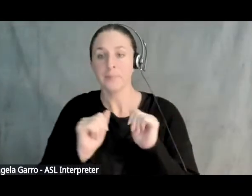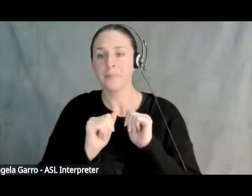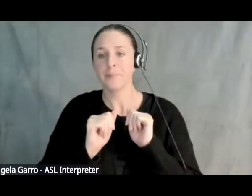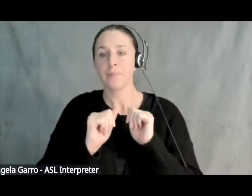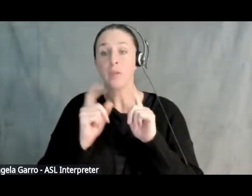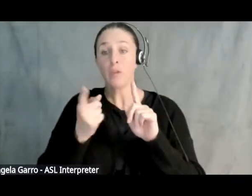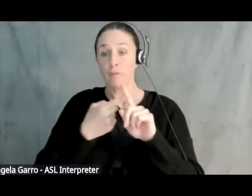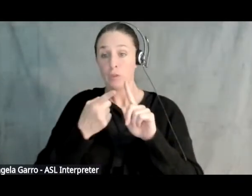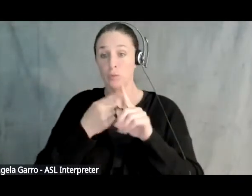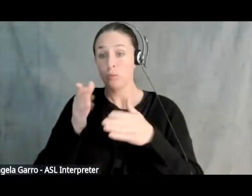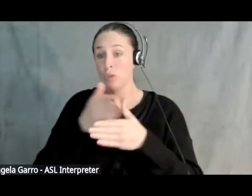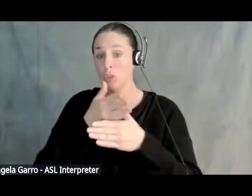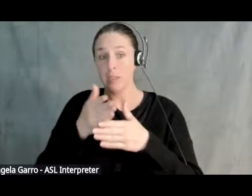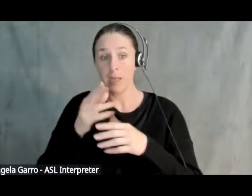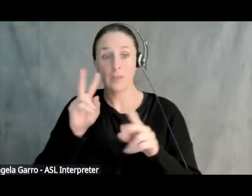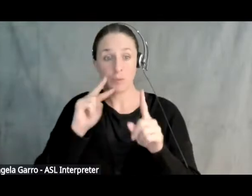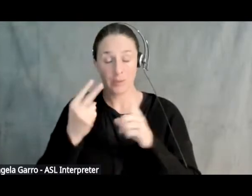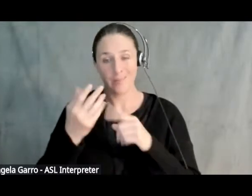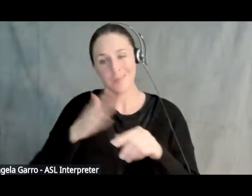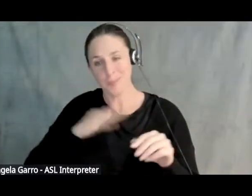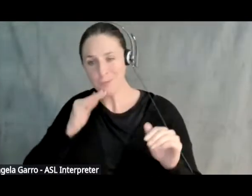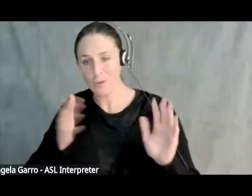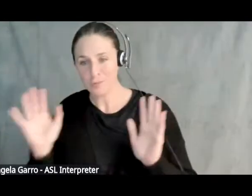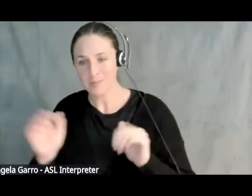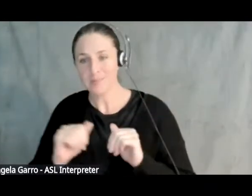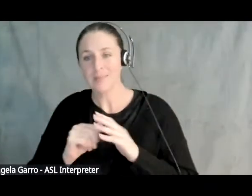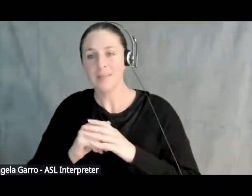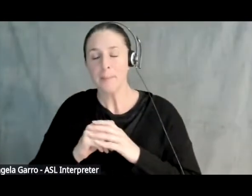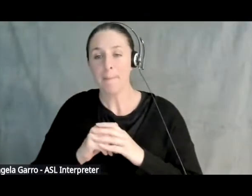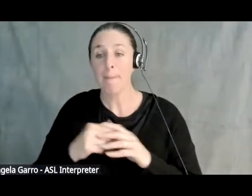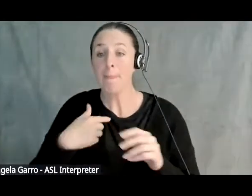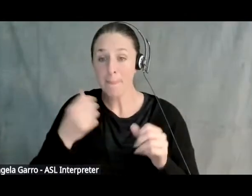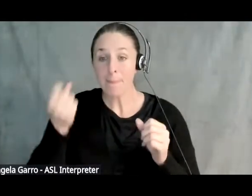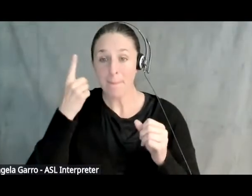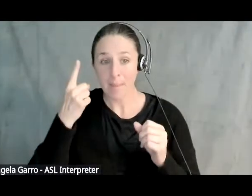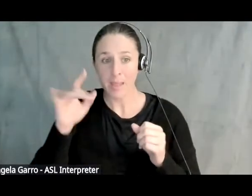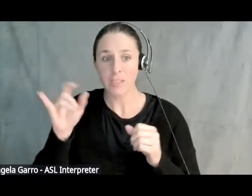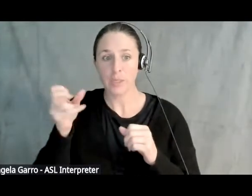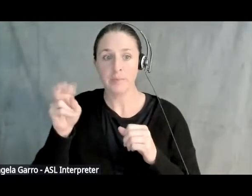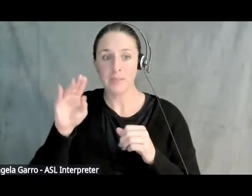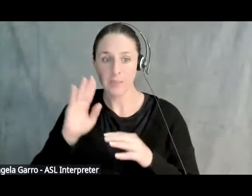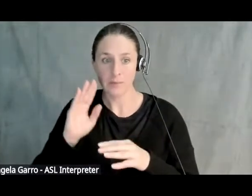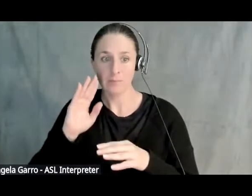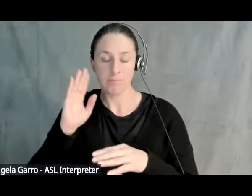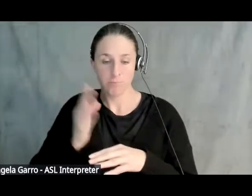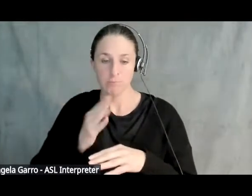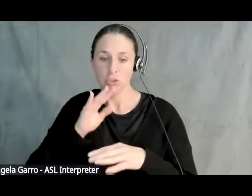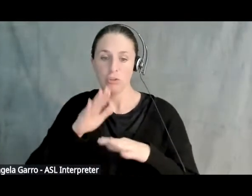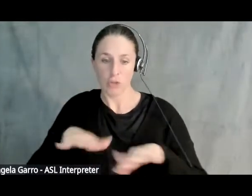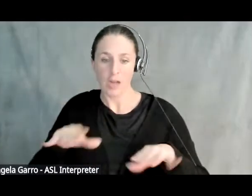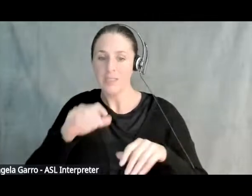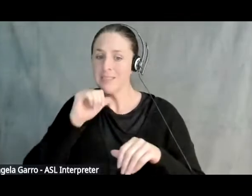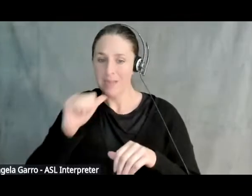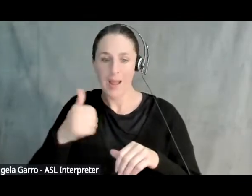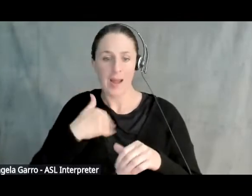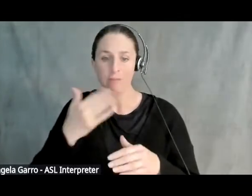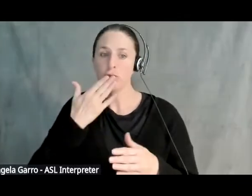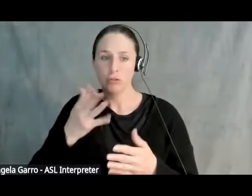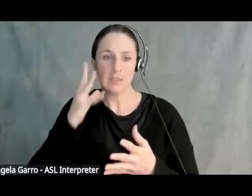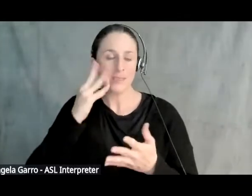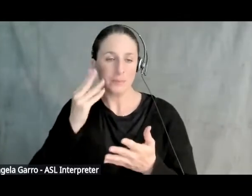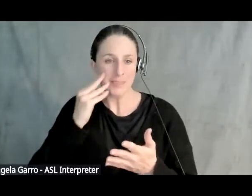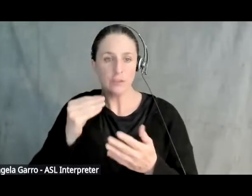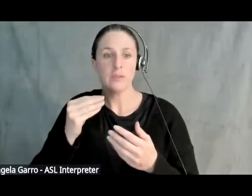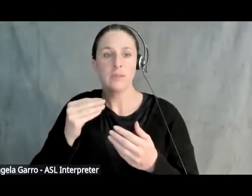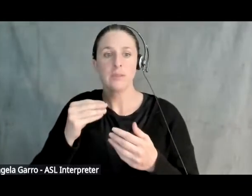First, I want to share the perspective of my daughters. I understand that Ms. Jacobson's child did not have a good experience in their ethnic studies class, from what your